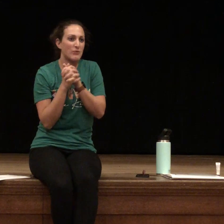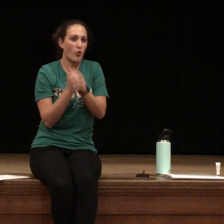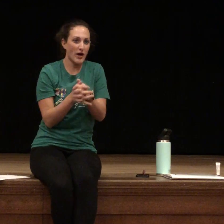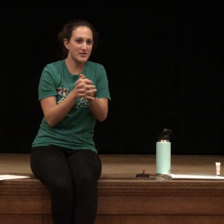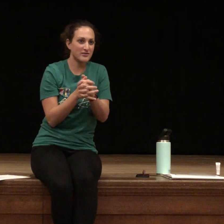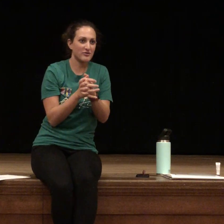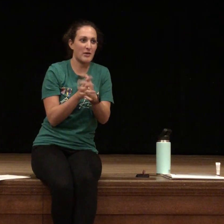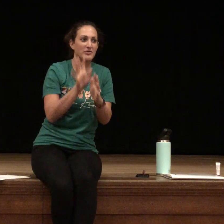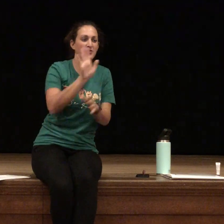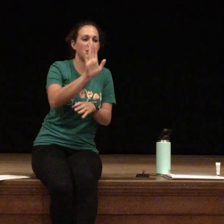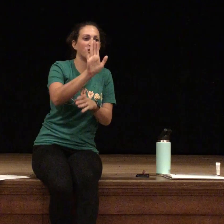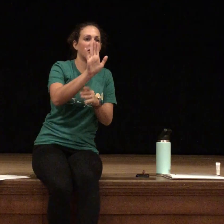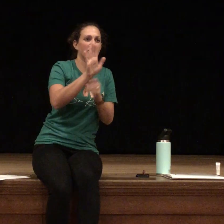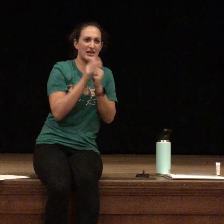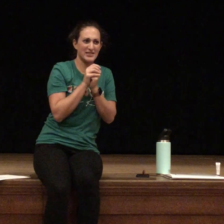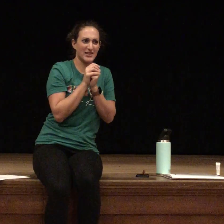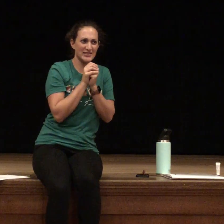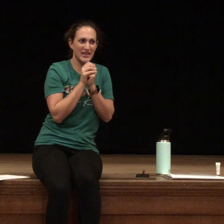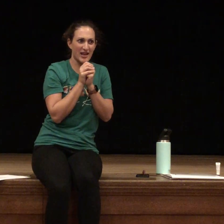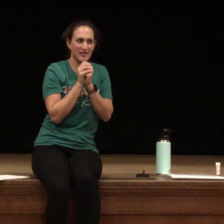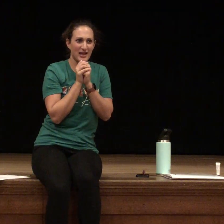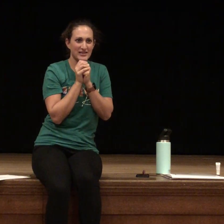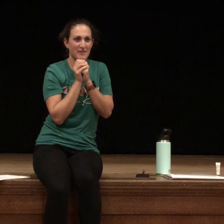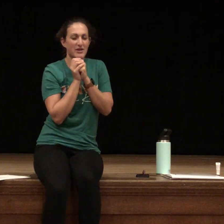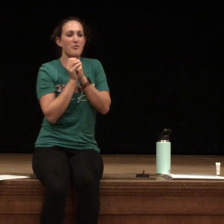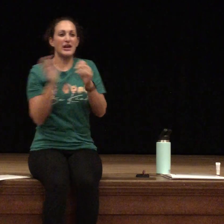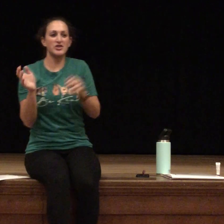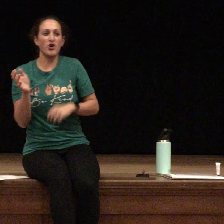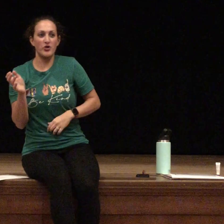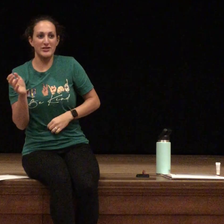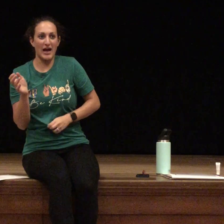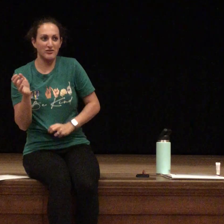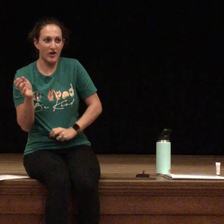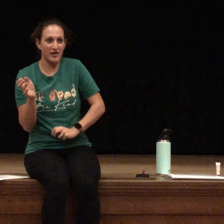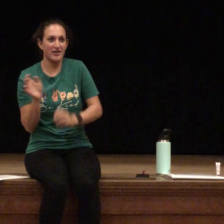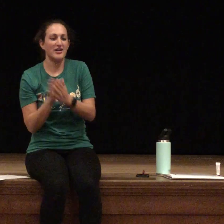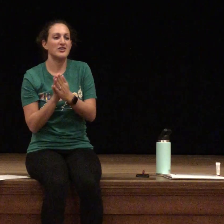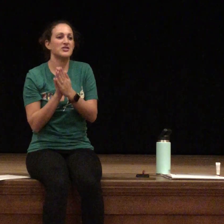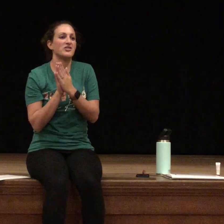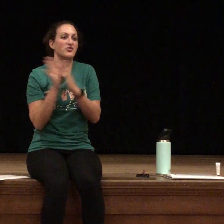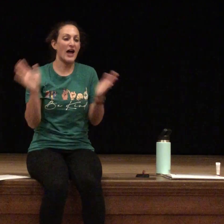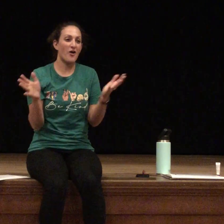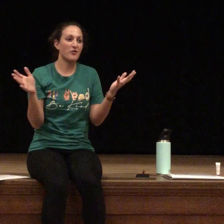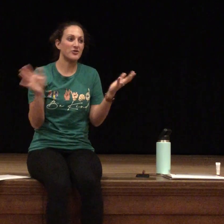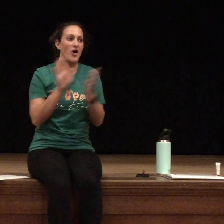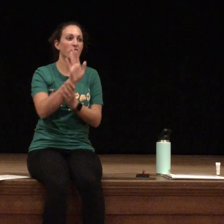what? Remember? So it would be, did I say that last time? But I didn't show you the signs, right? So now you know it would